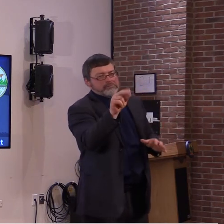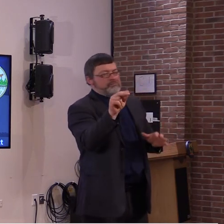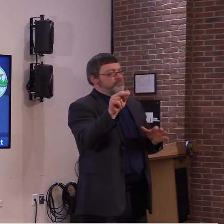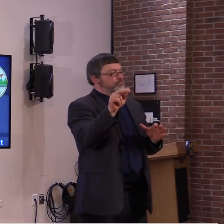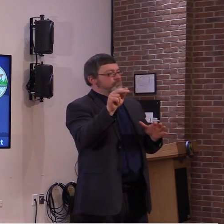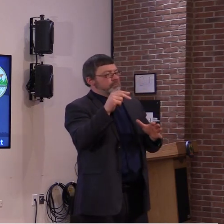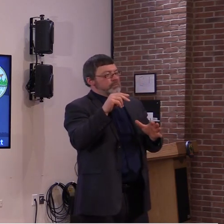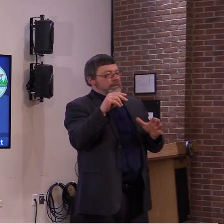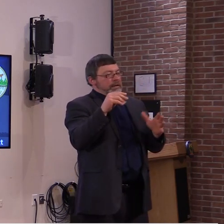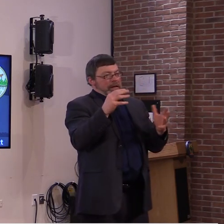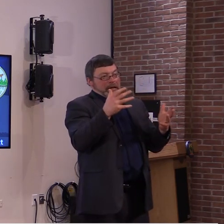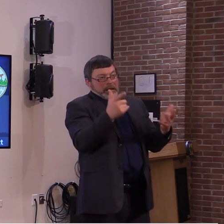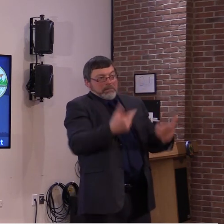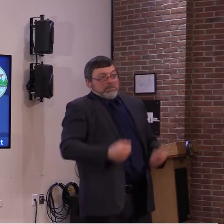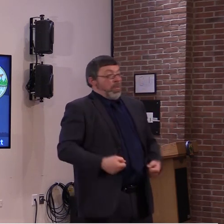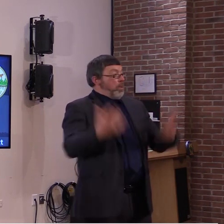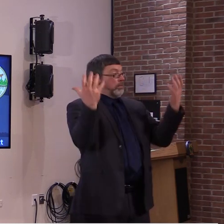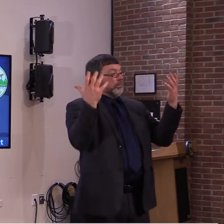I'm not sure